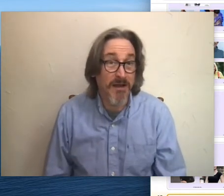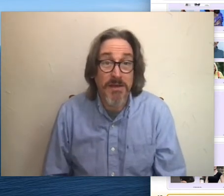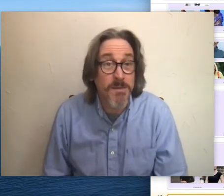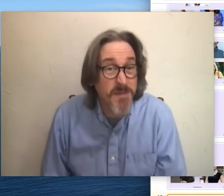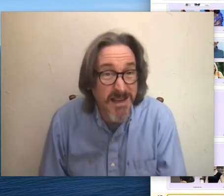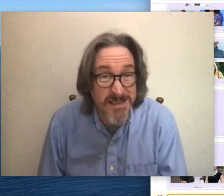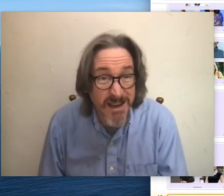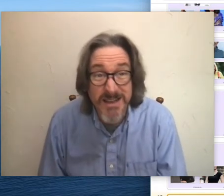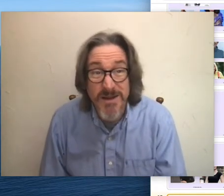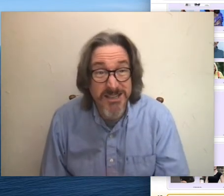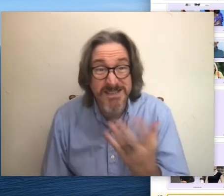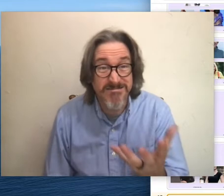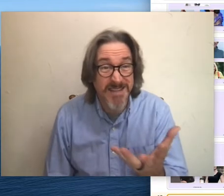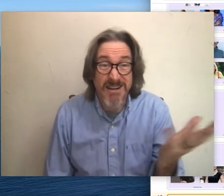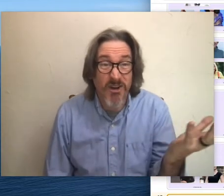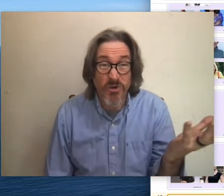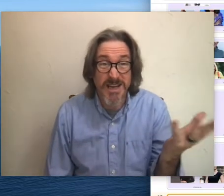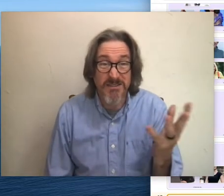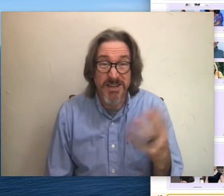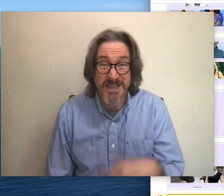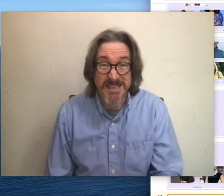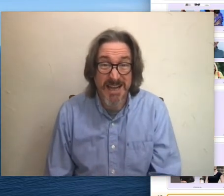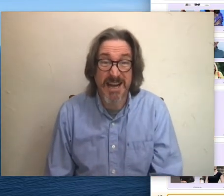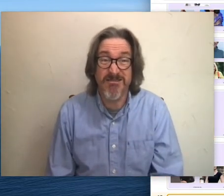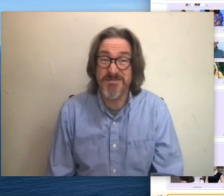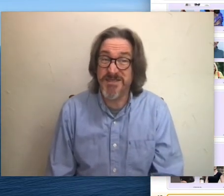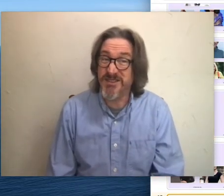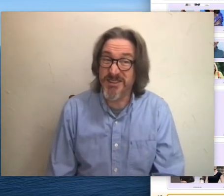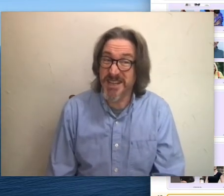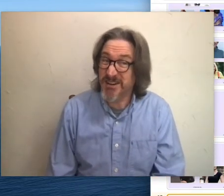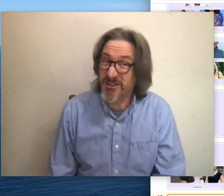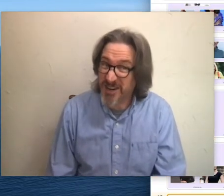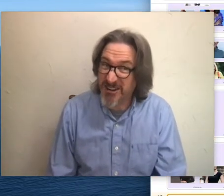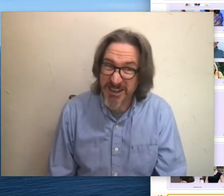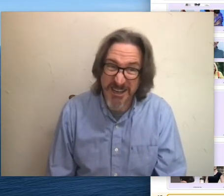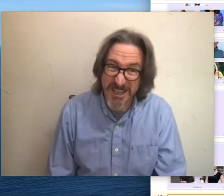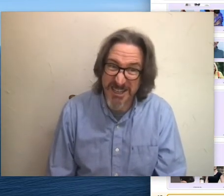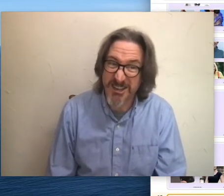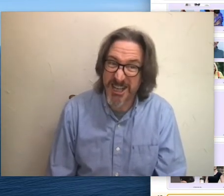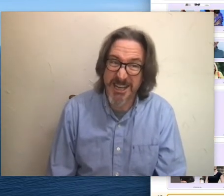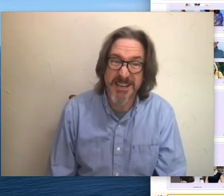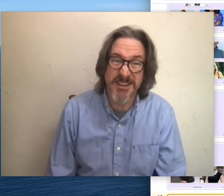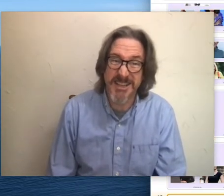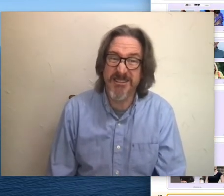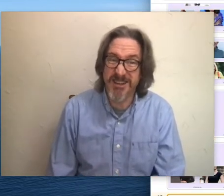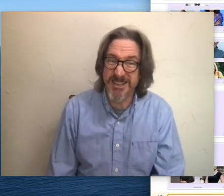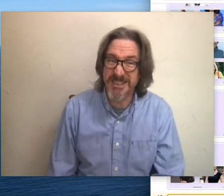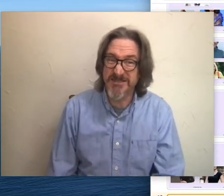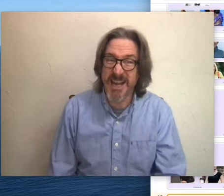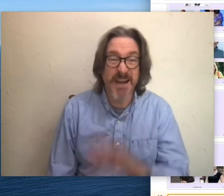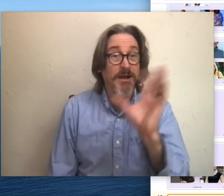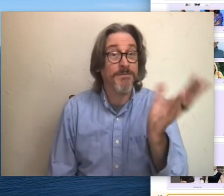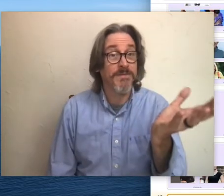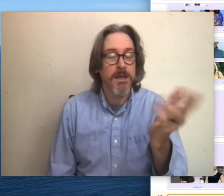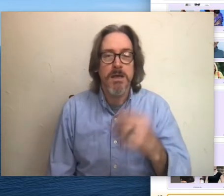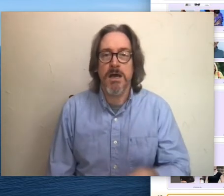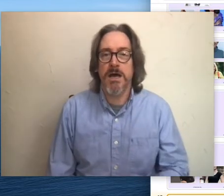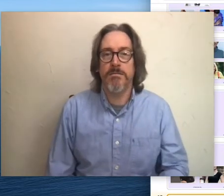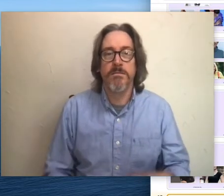Are they coming back in style? Am I just that old and out of it? Because I remember when they were around, and as a little kid, I thought they looked really stupid.